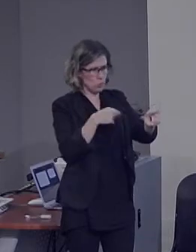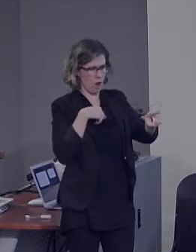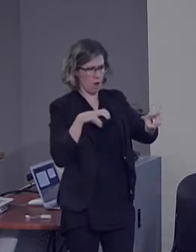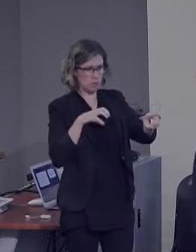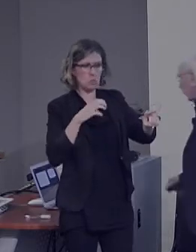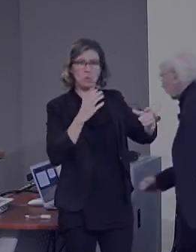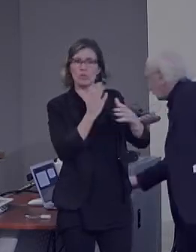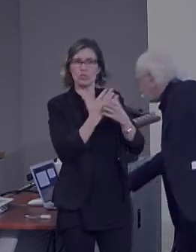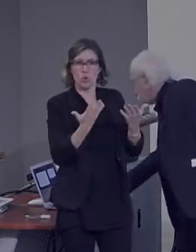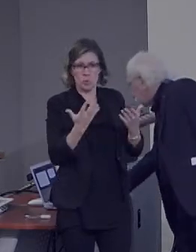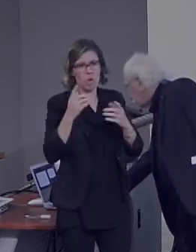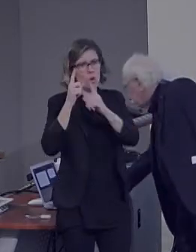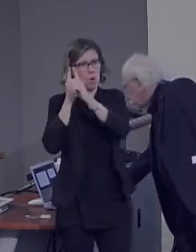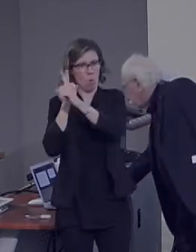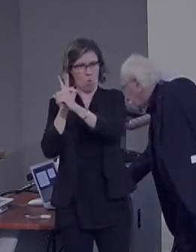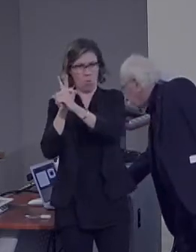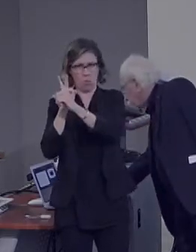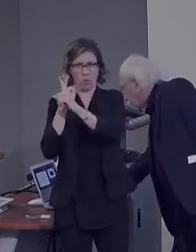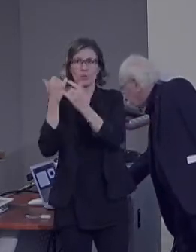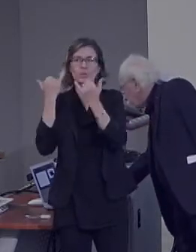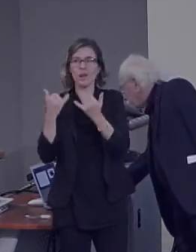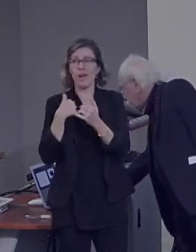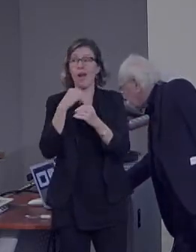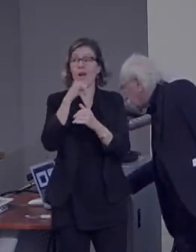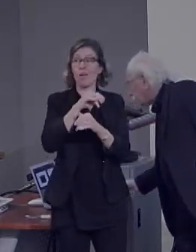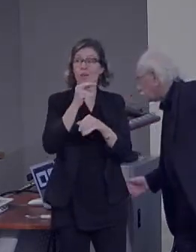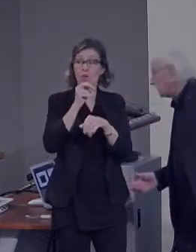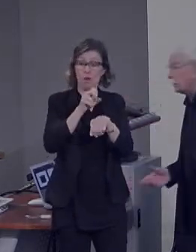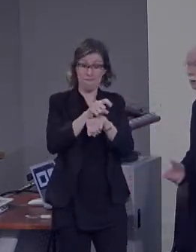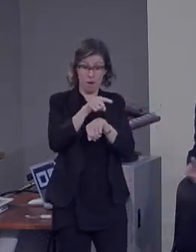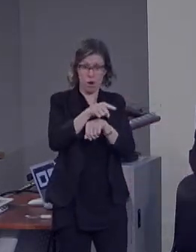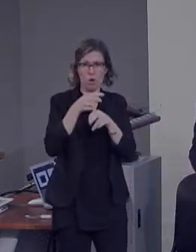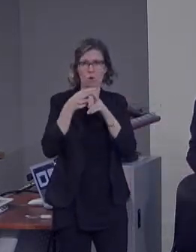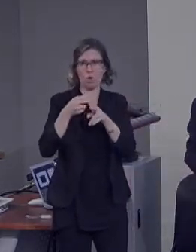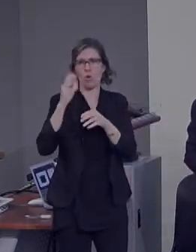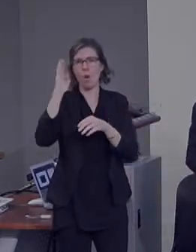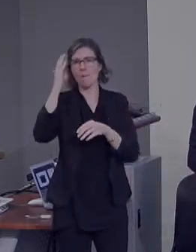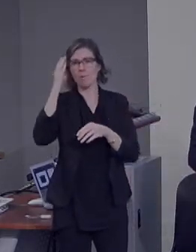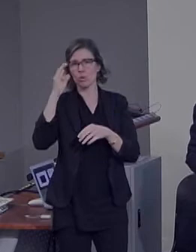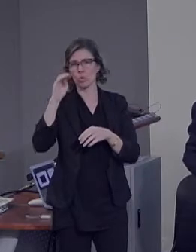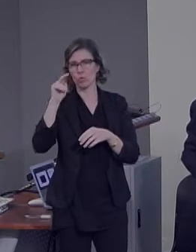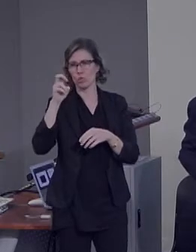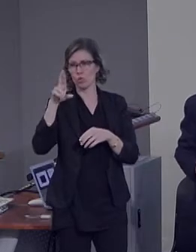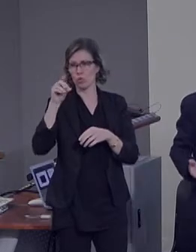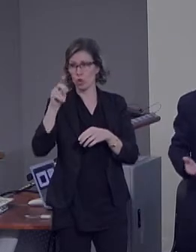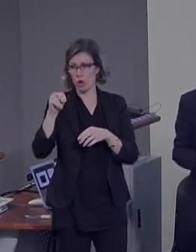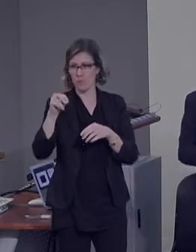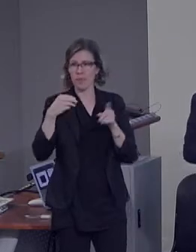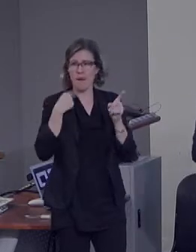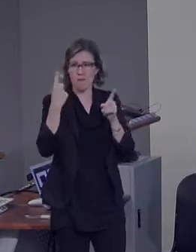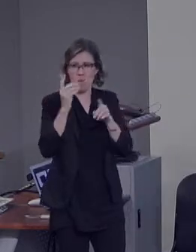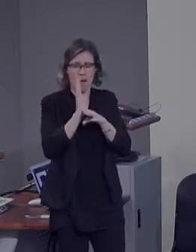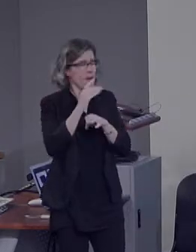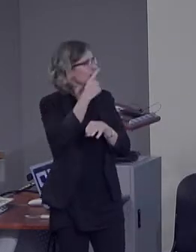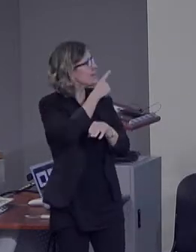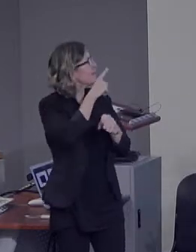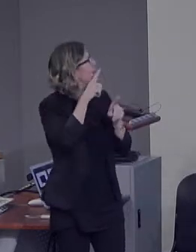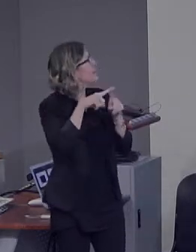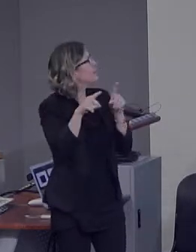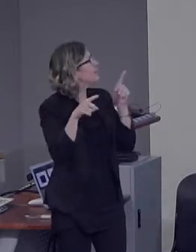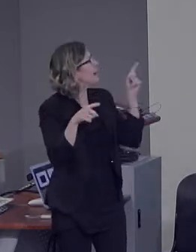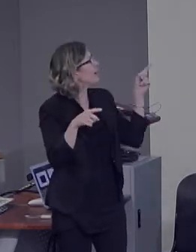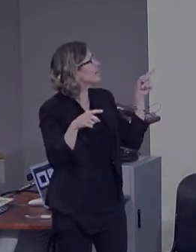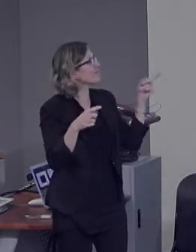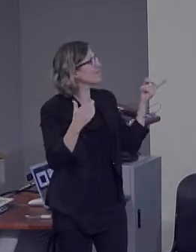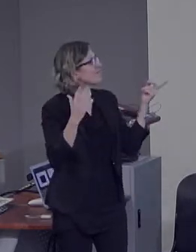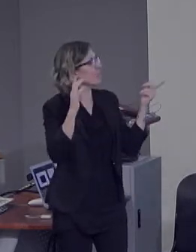these neurons now are known as mirror neurons, and I have a film, but unfortunately it doesn't